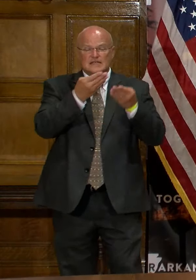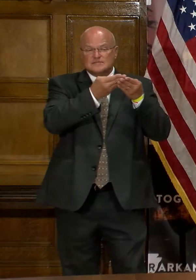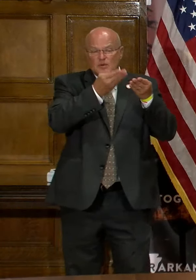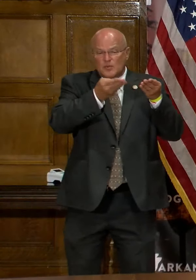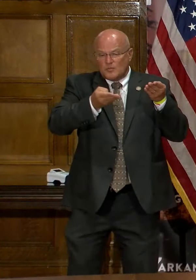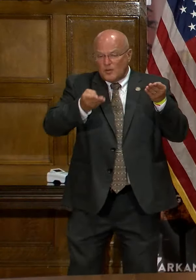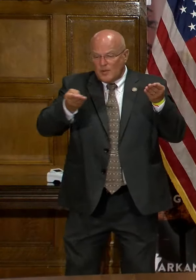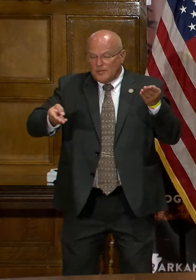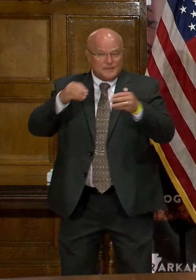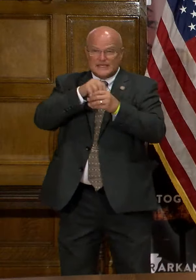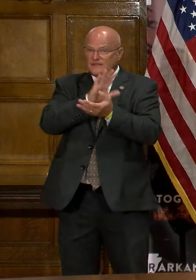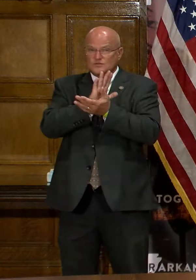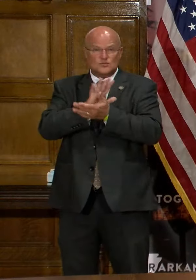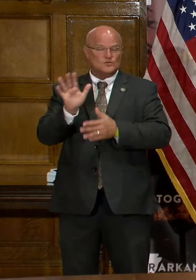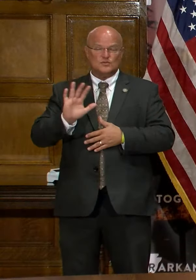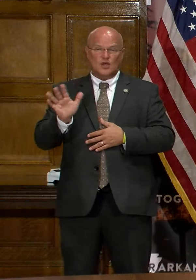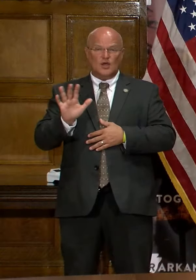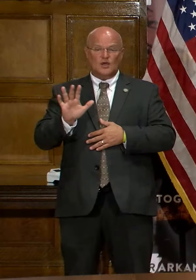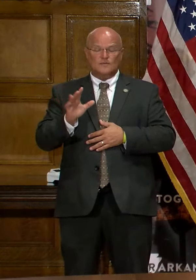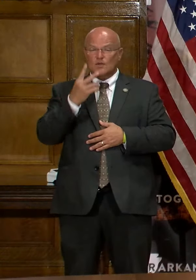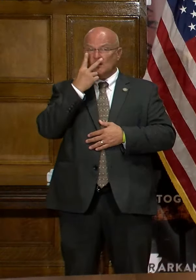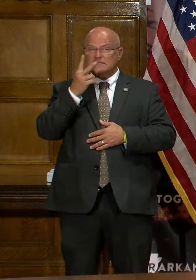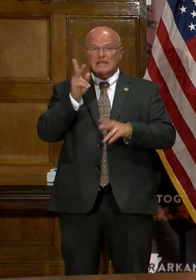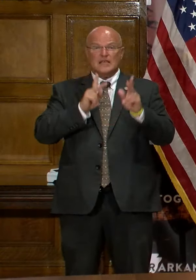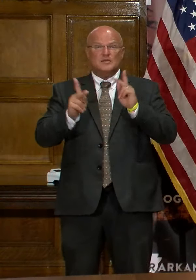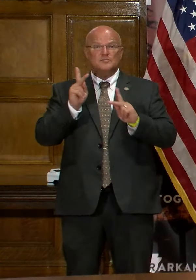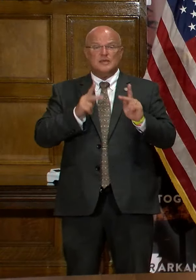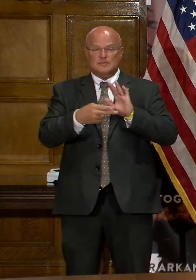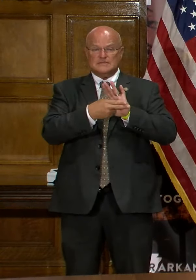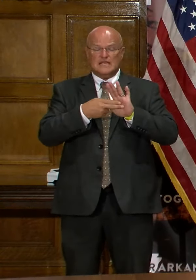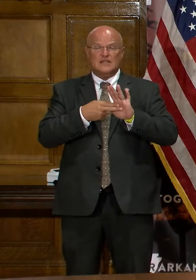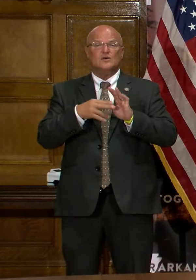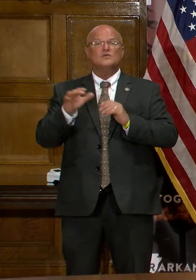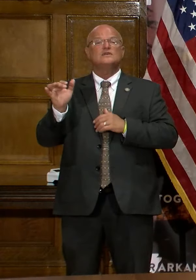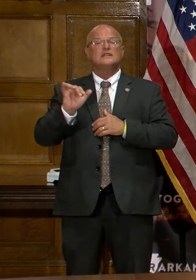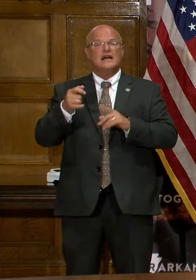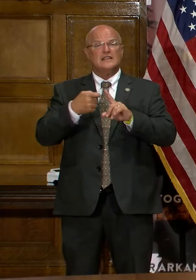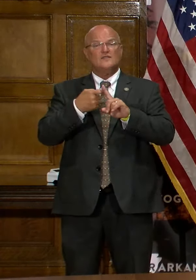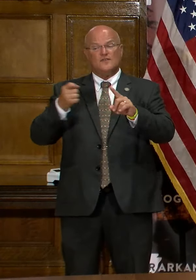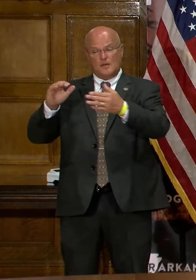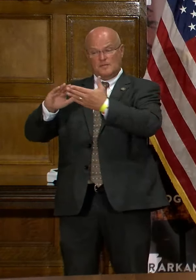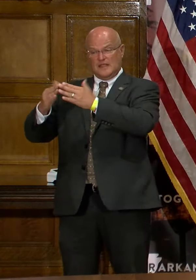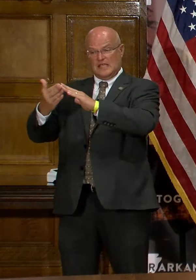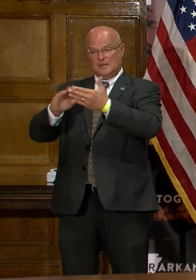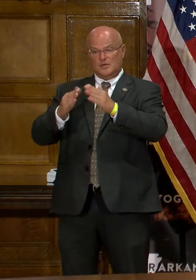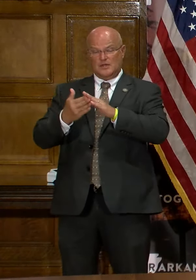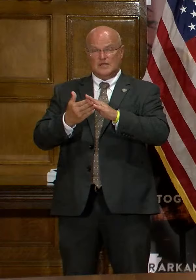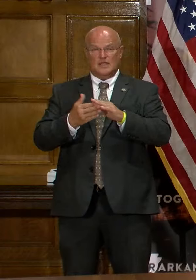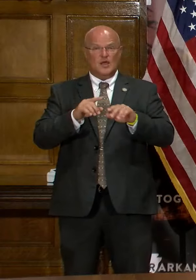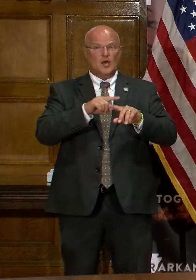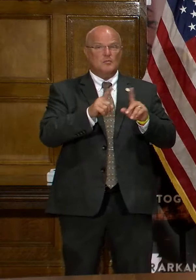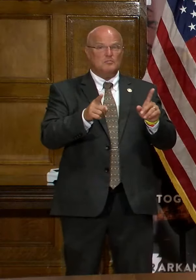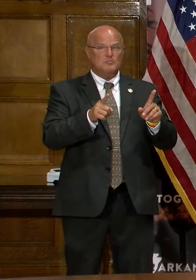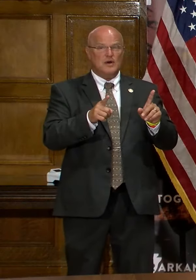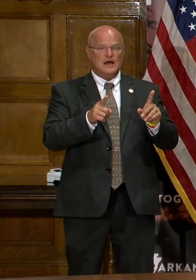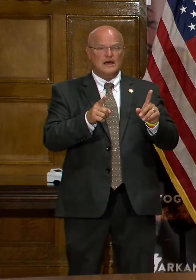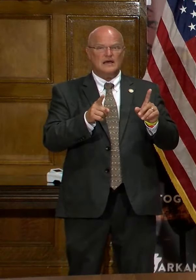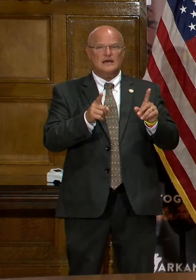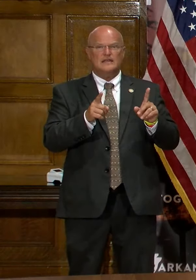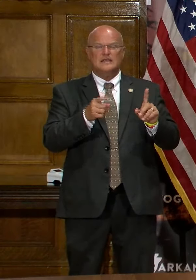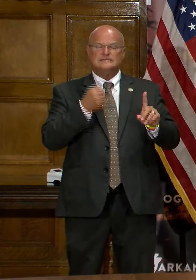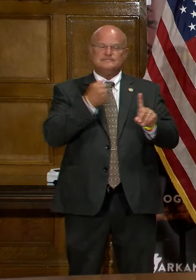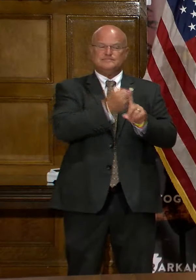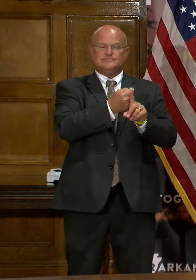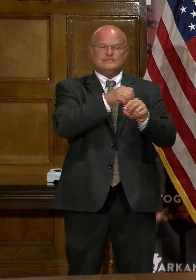the schools. What we're seeing is these individuals that are diagnosed most likely from the community, but we're not seeing, if you will, fallout from